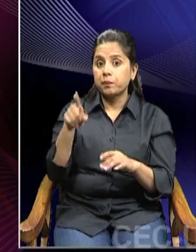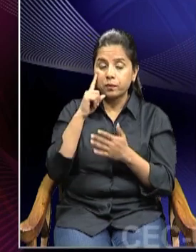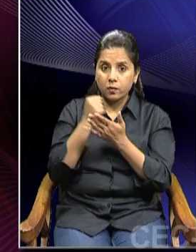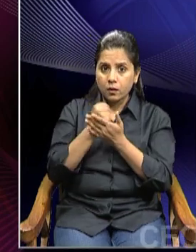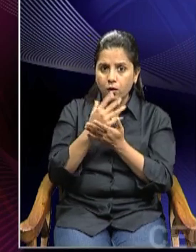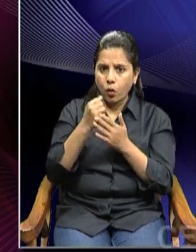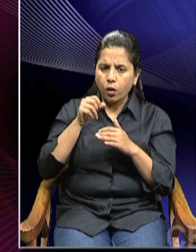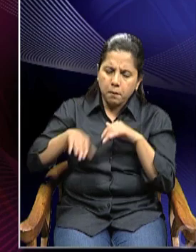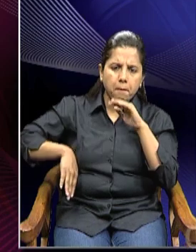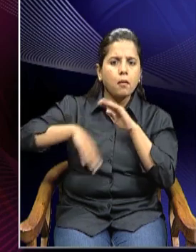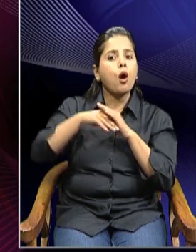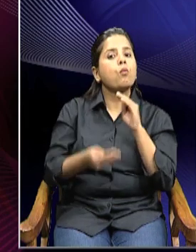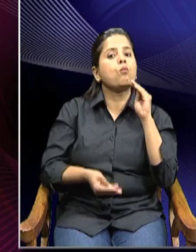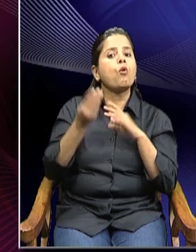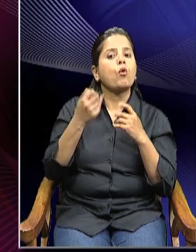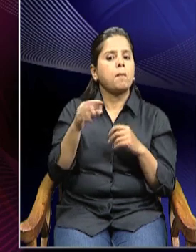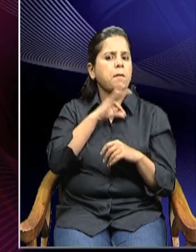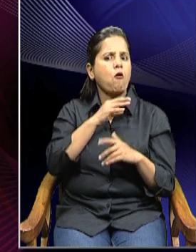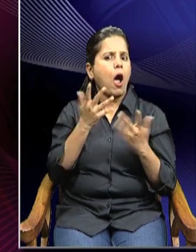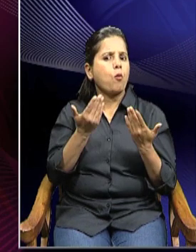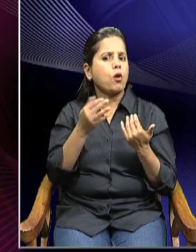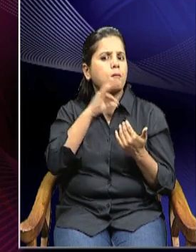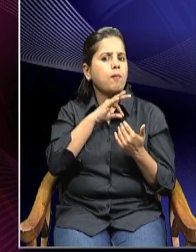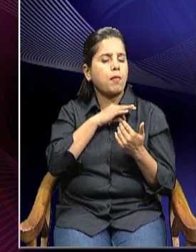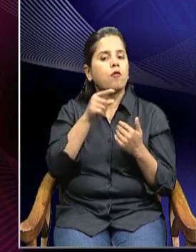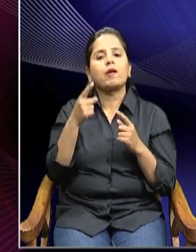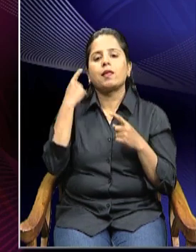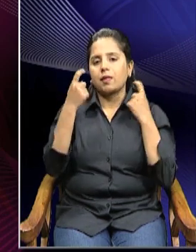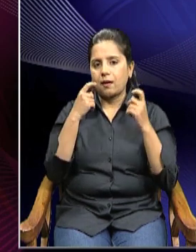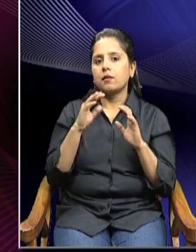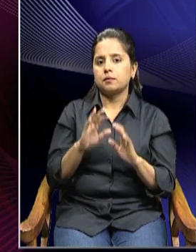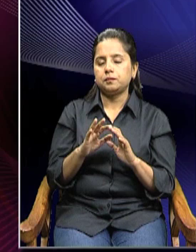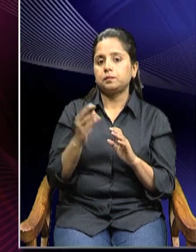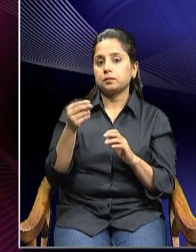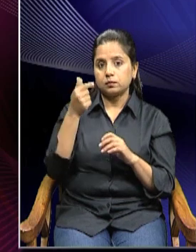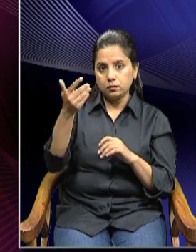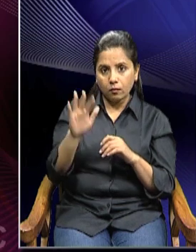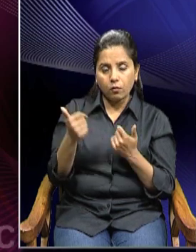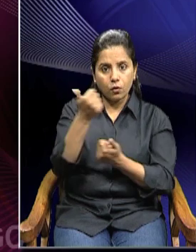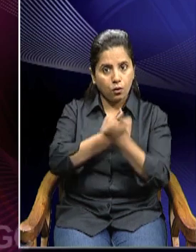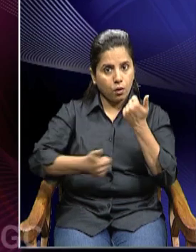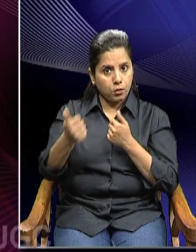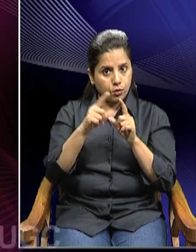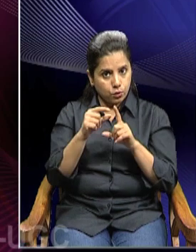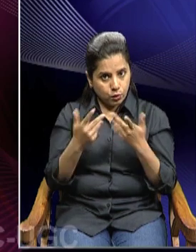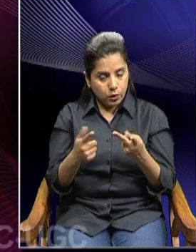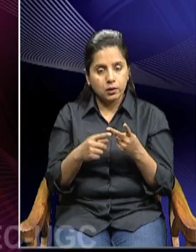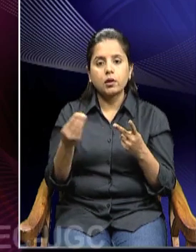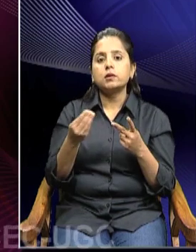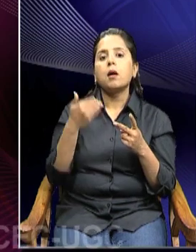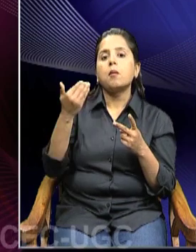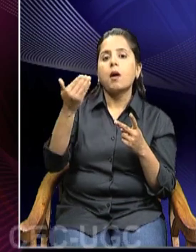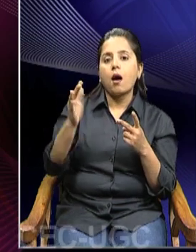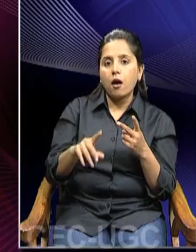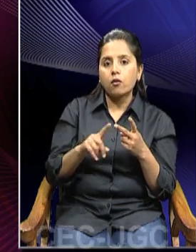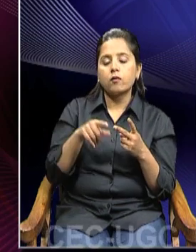to maximize their benefit by sometimes by competition and sometimes